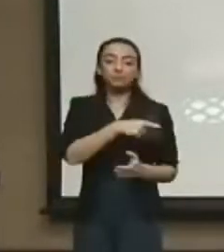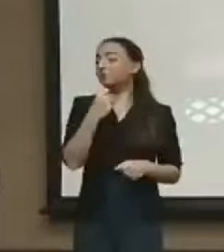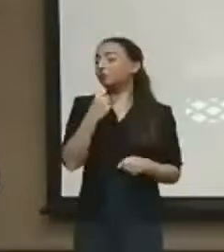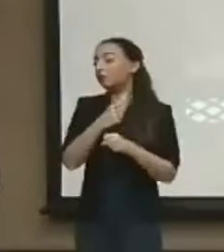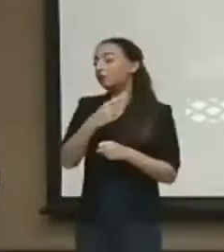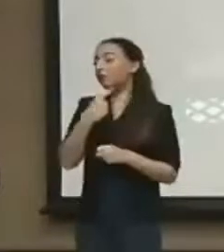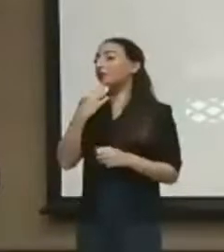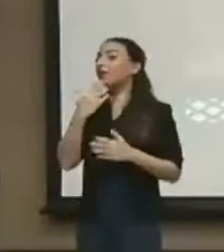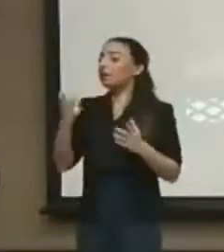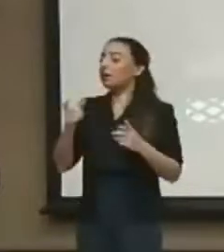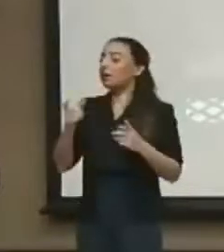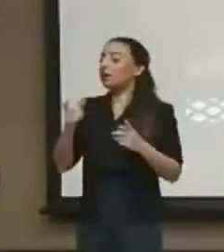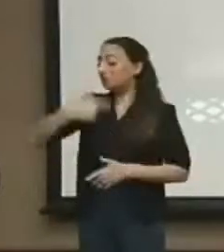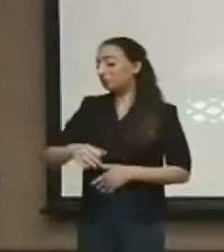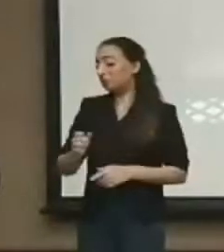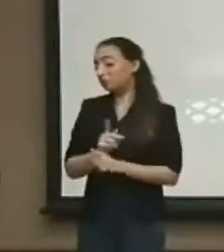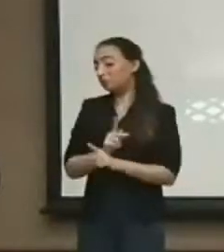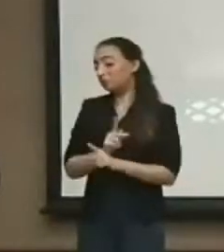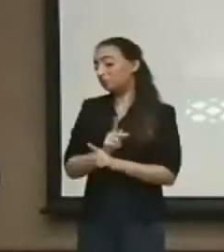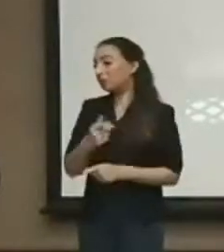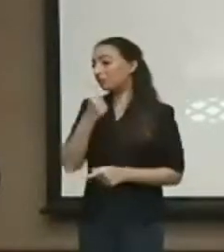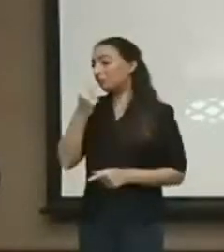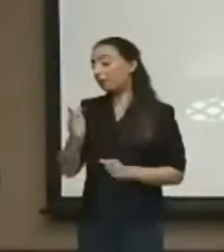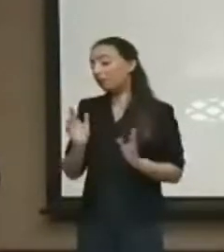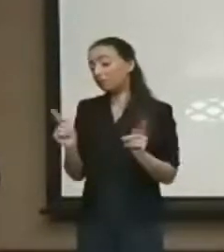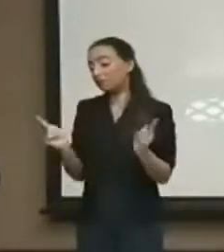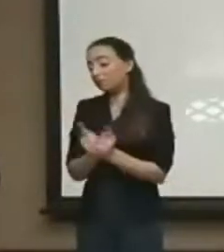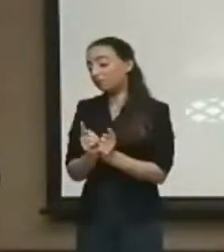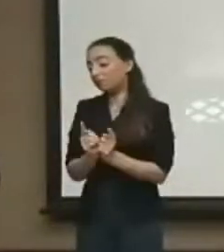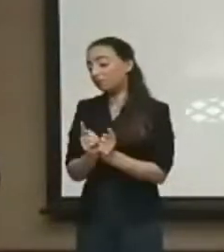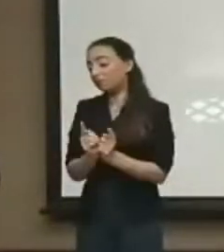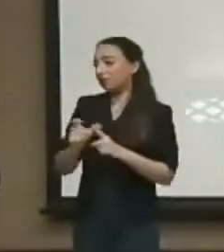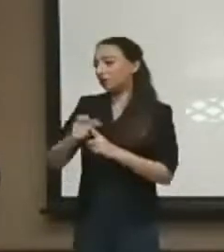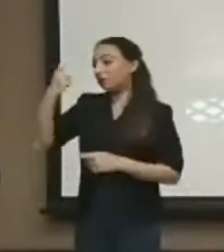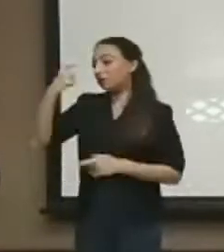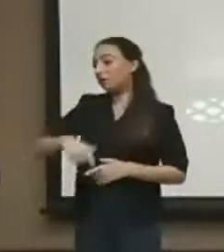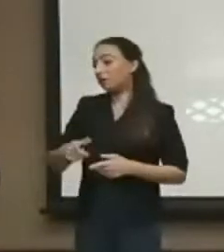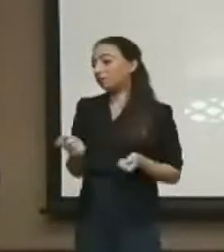delivery. Thank you very much. And